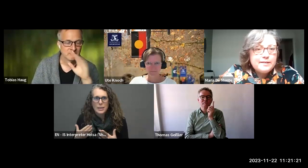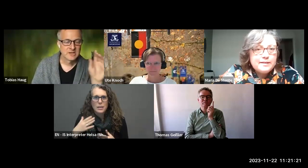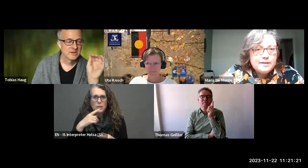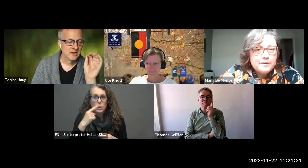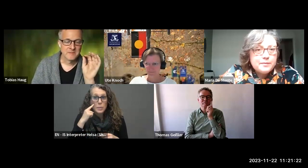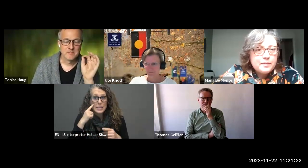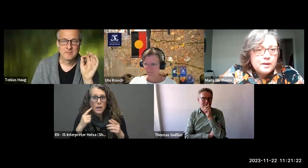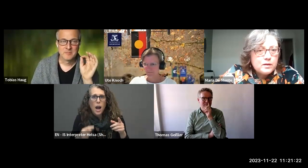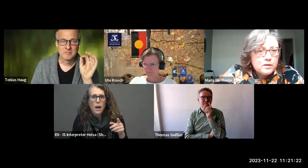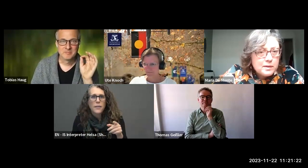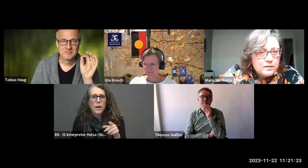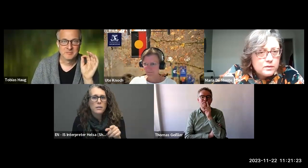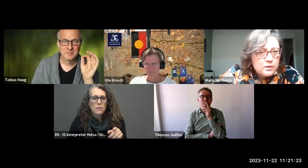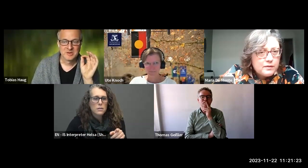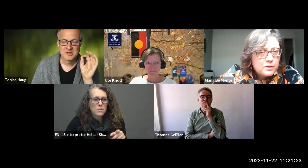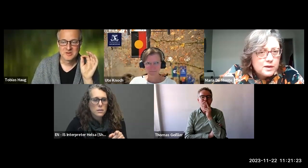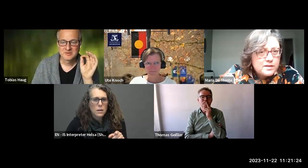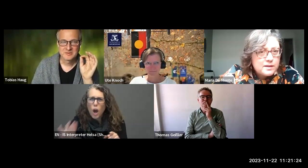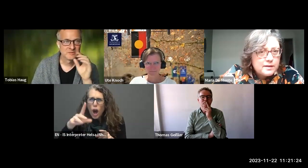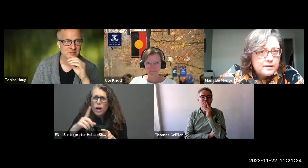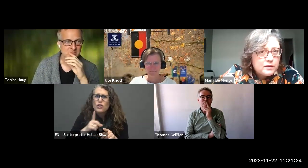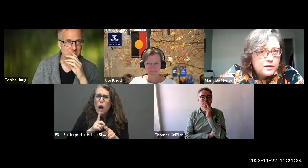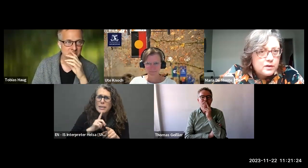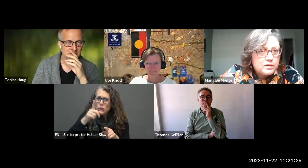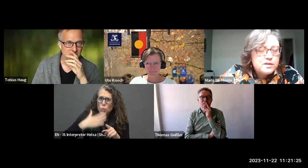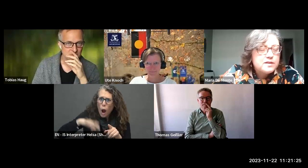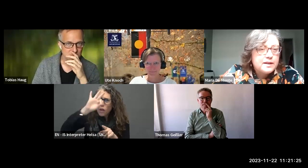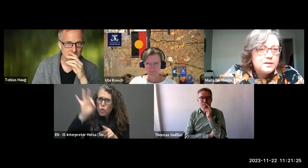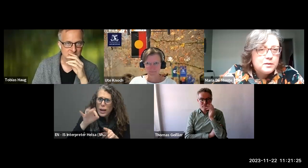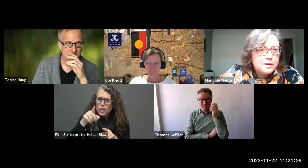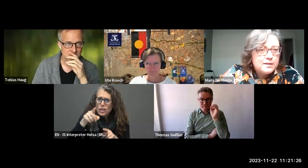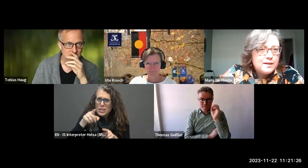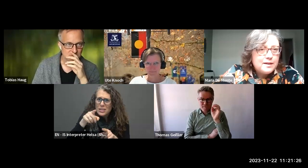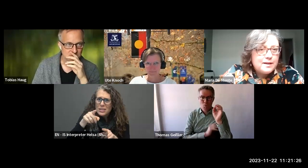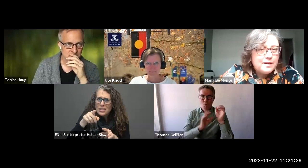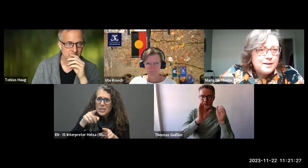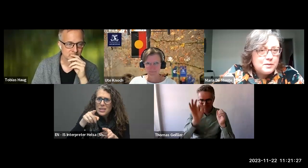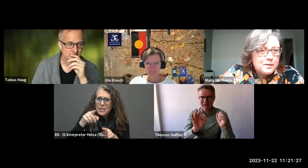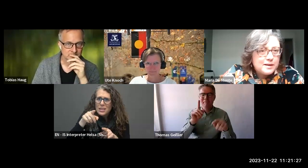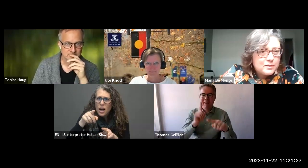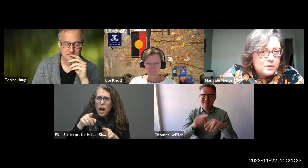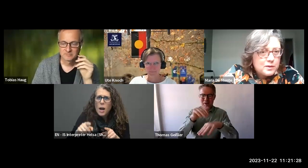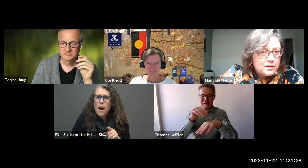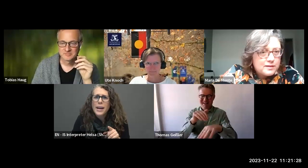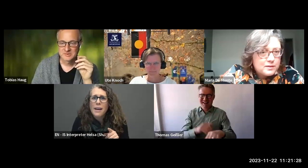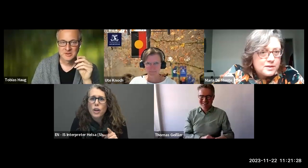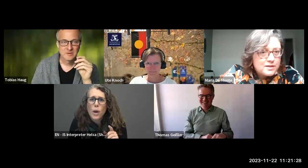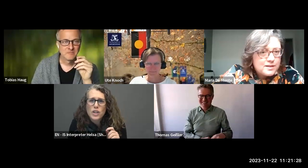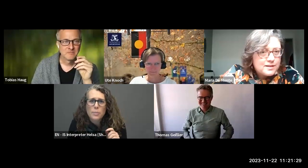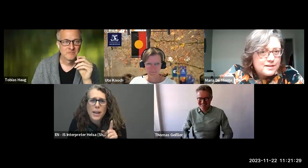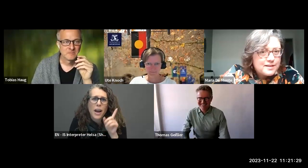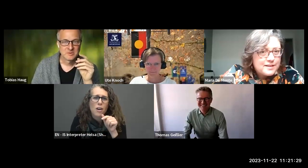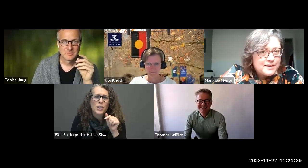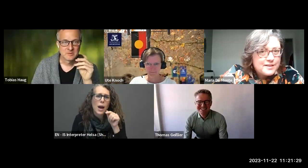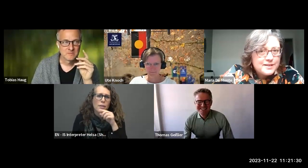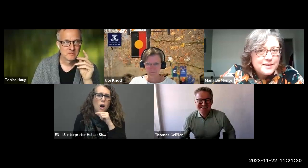Tobias, yes. Thomas, do you have a question? I see your finger. Just a second, Thomas. Tobias, do you want I to have ask? a question,